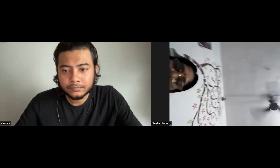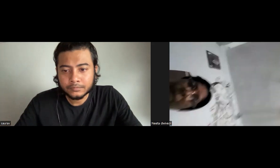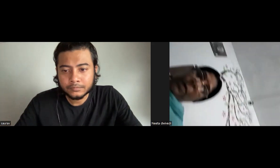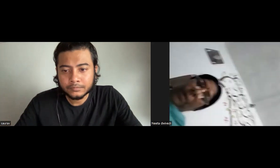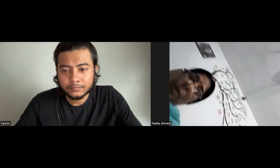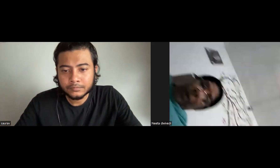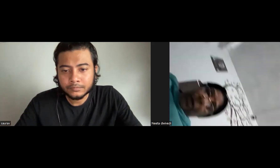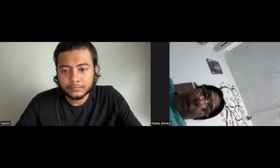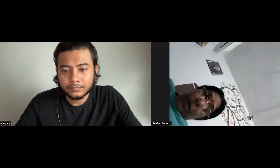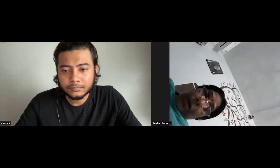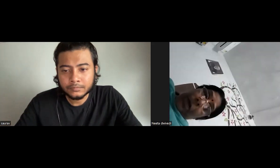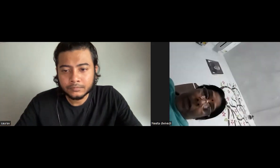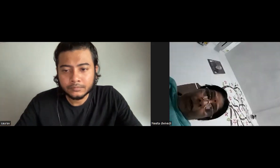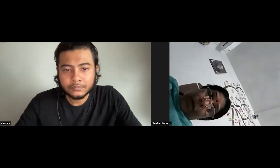I'll see her name and I'll send her separate.